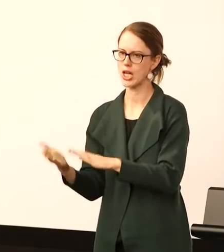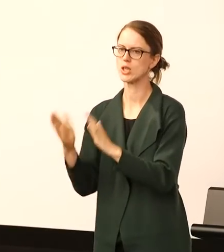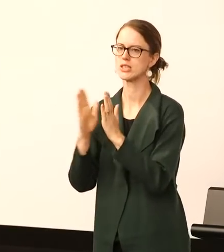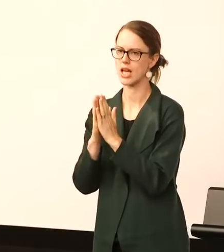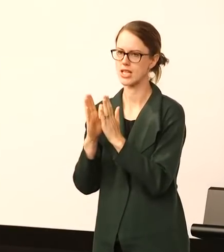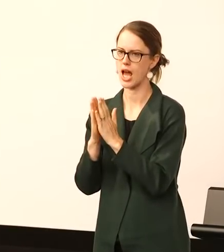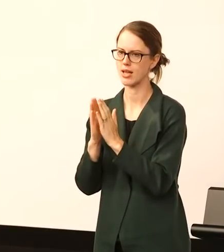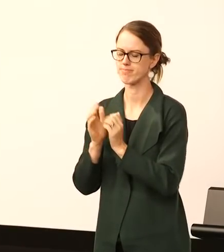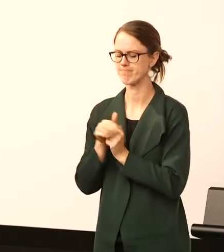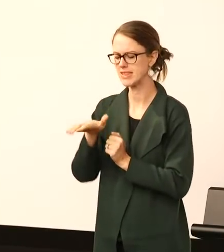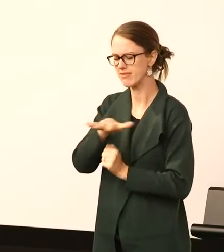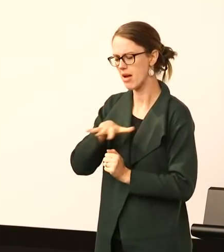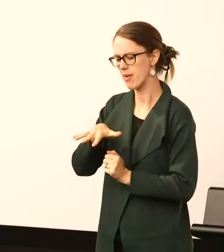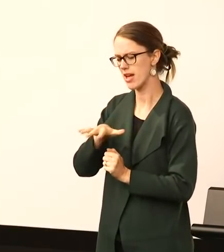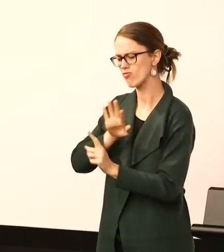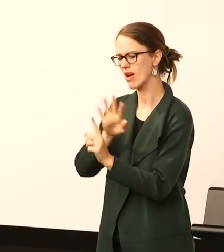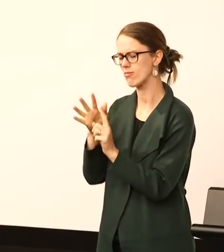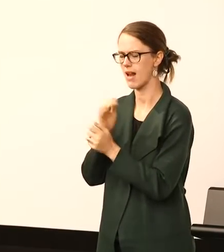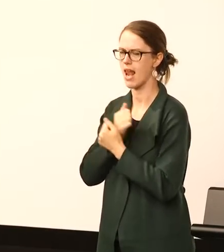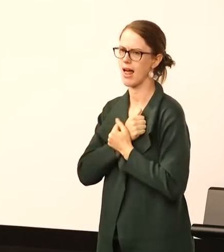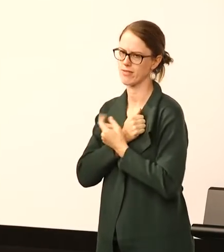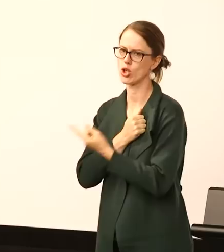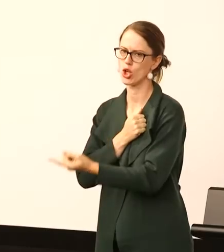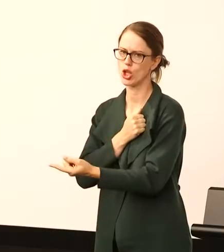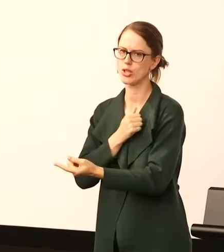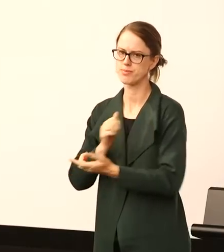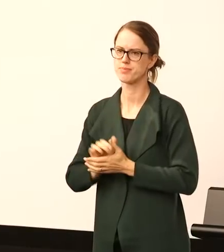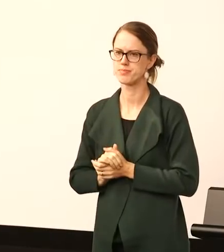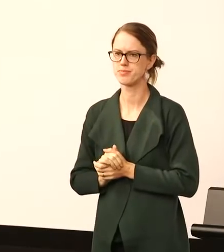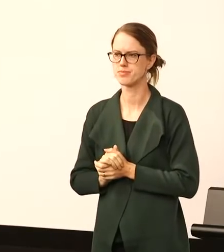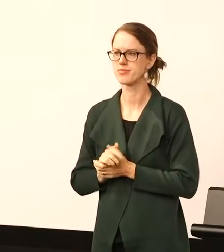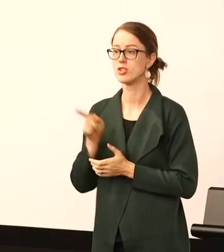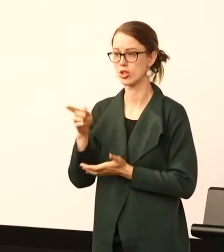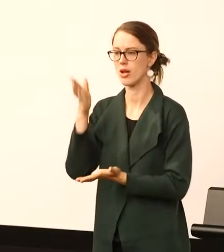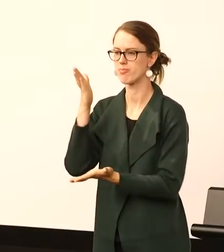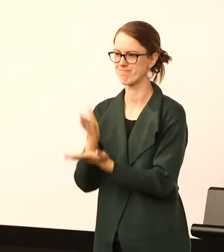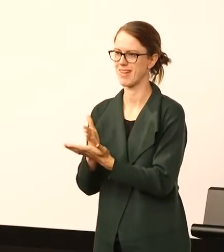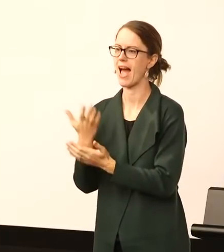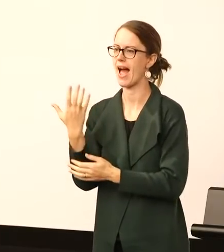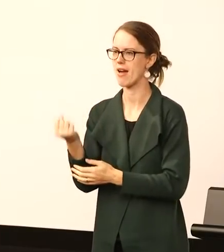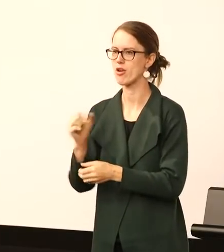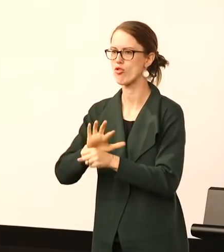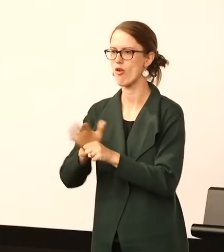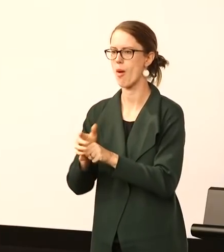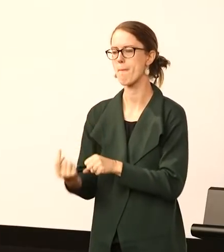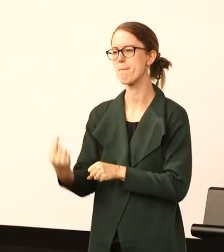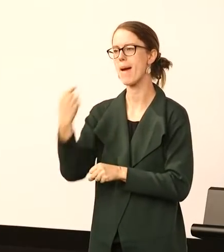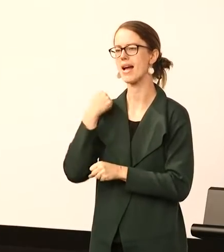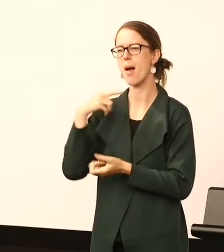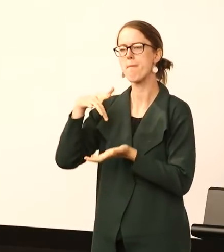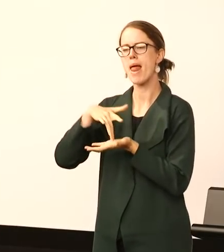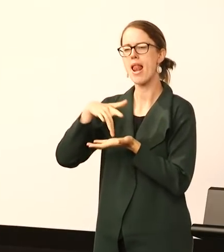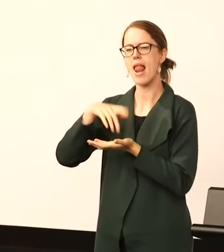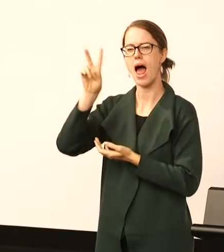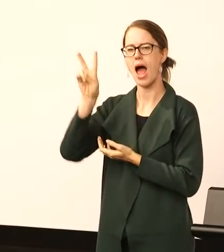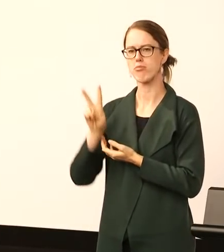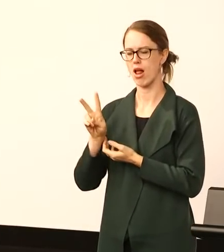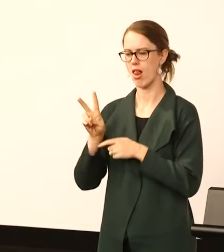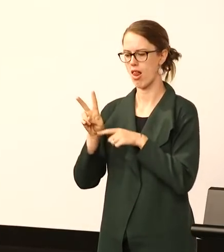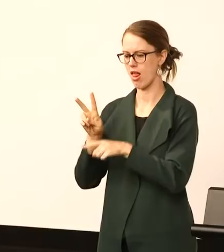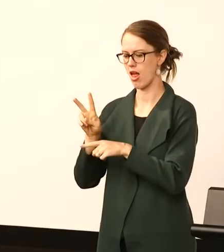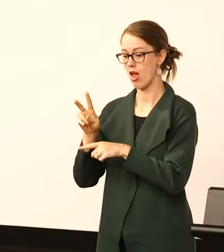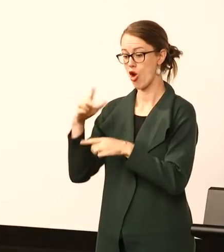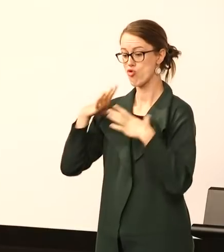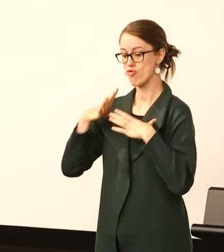much loved by all those who knew her. She was confirmed as having COVID-19 in mid-April and had been transferred from